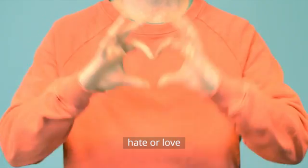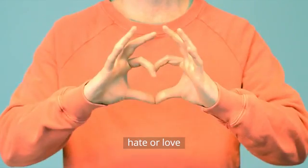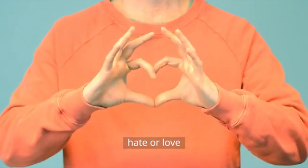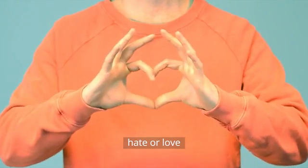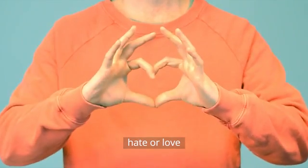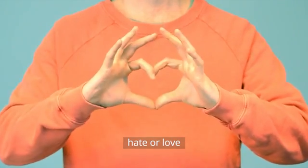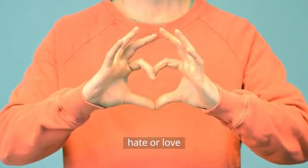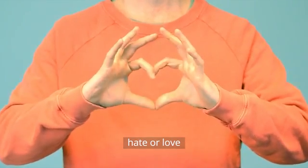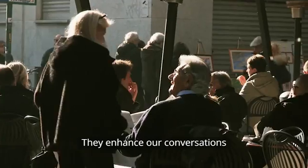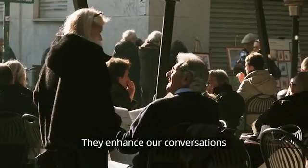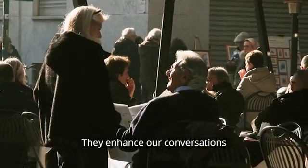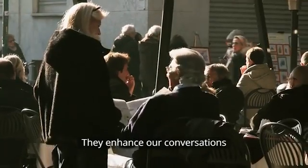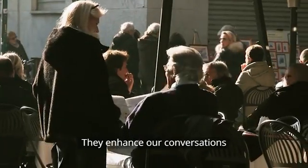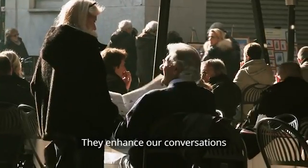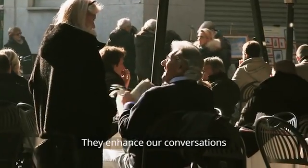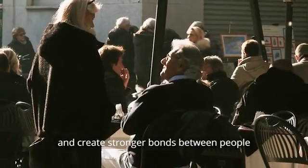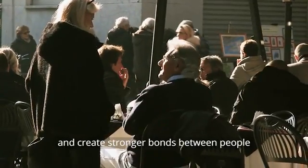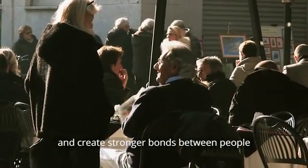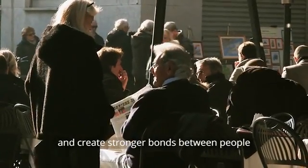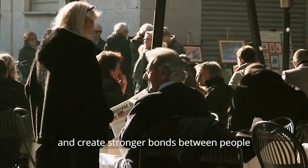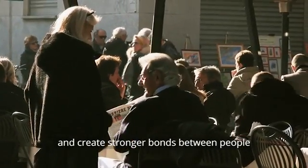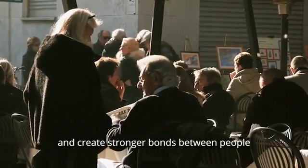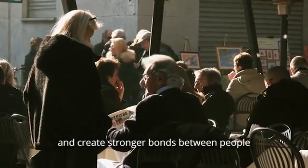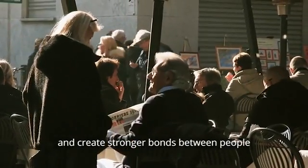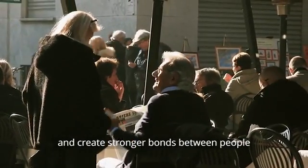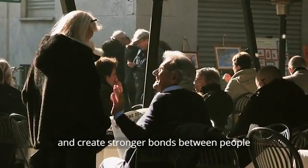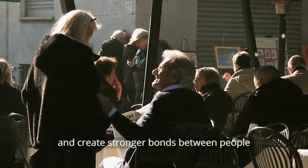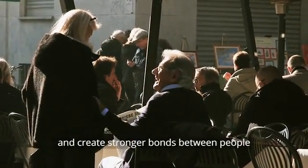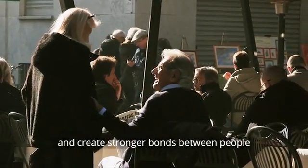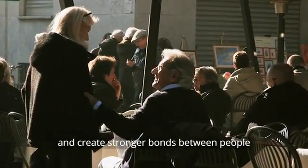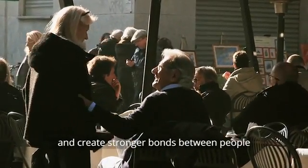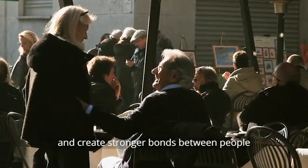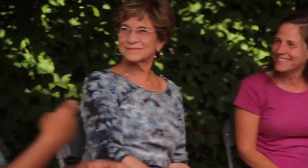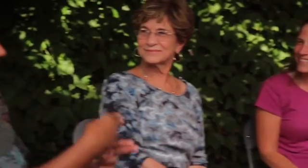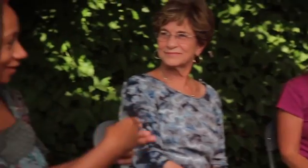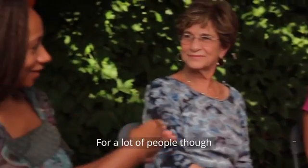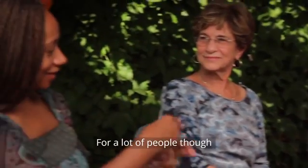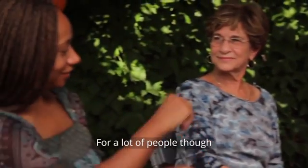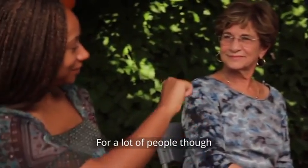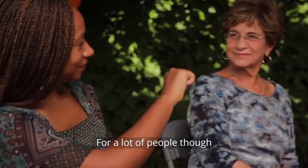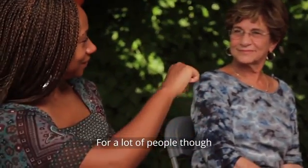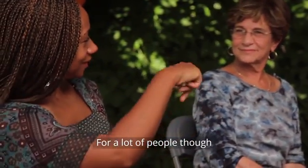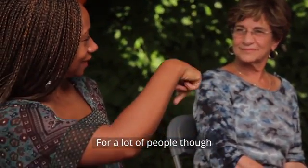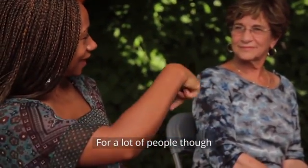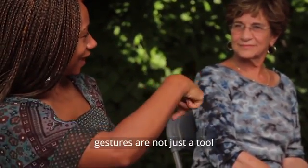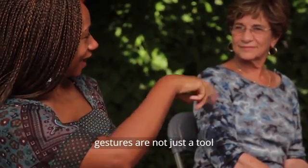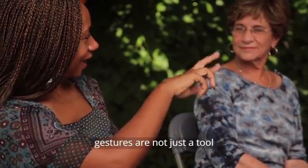love. They enhance our conversations and create stronger bonds between people. For a lot of people though, gestures are